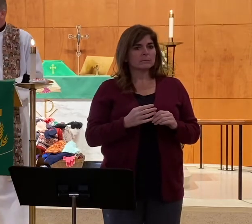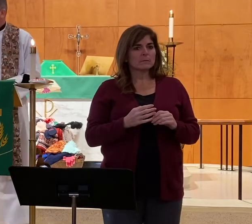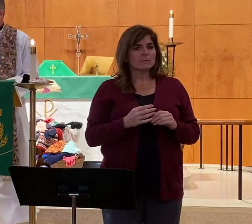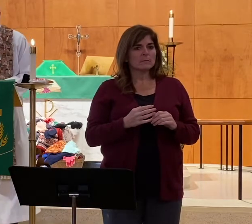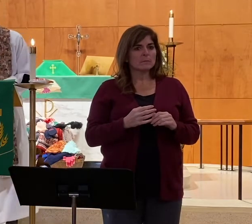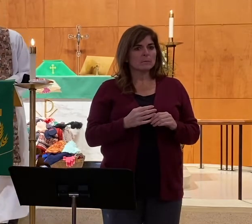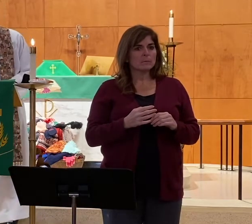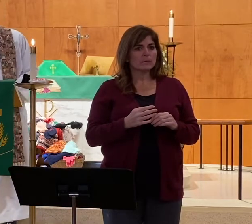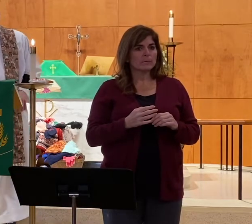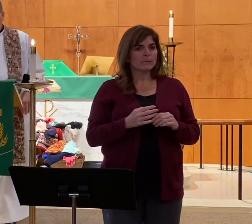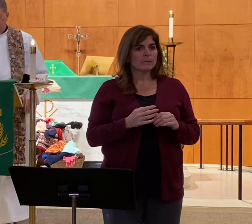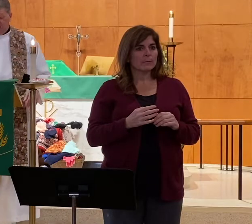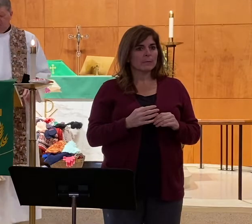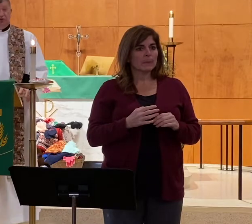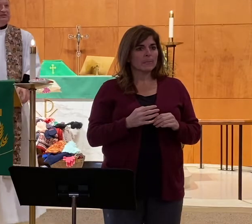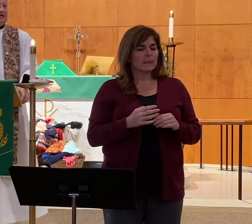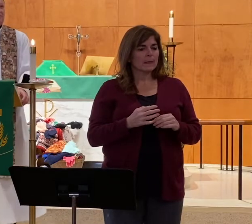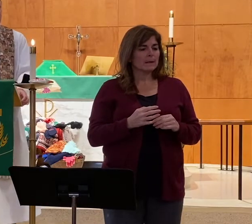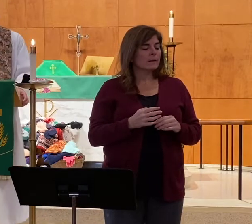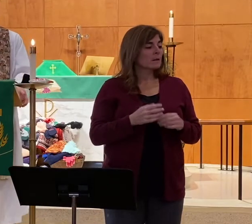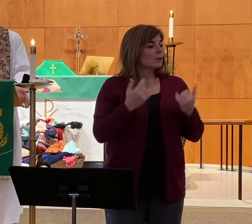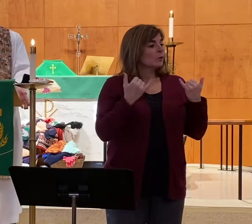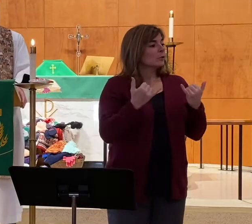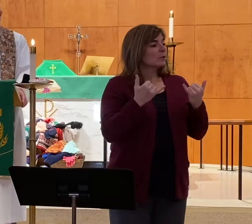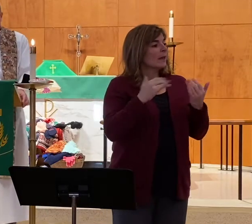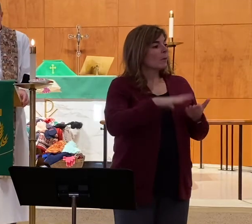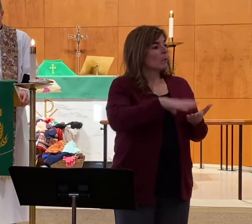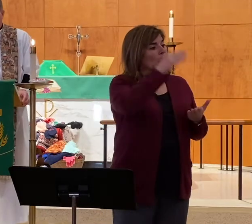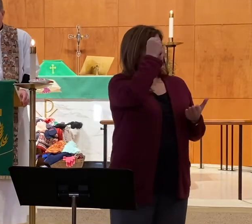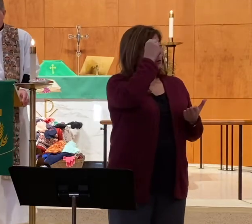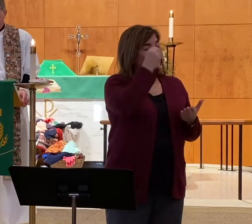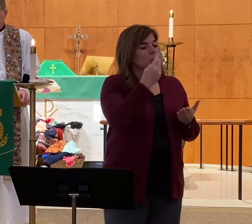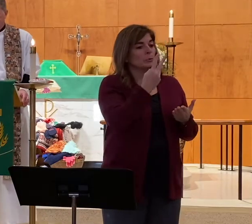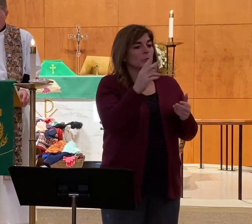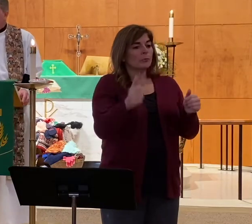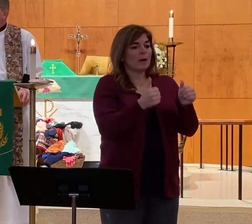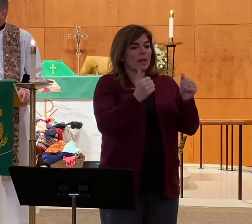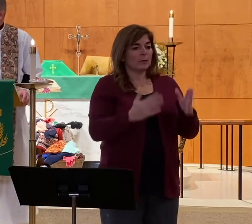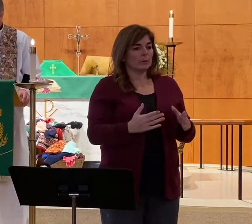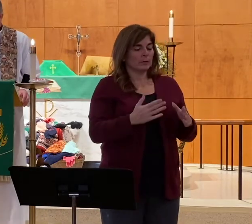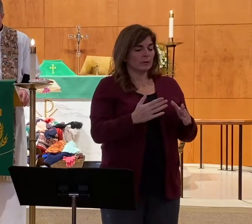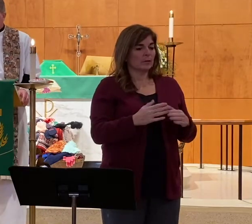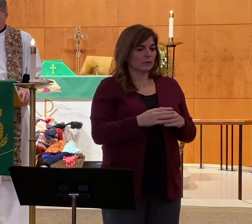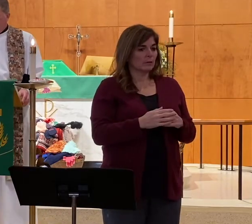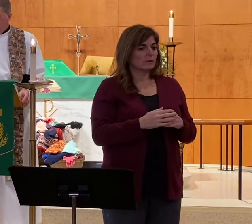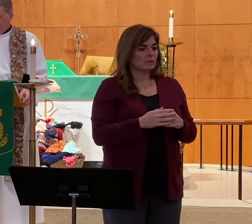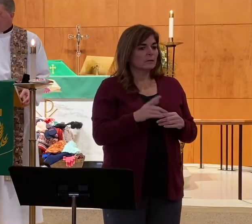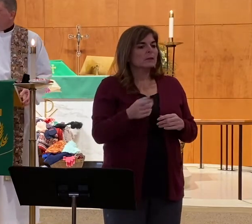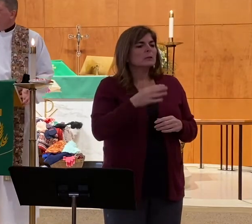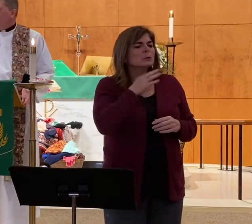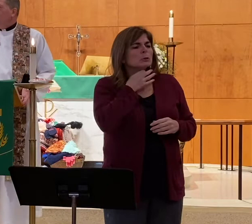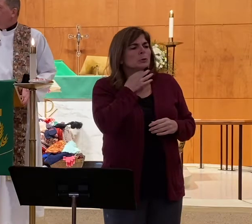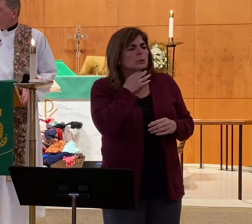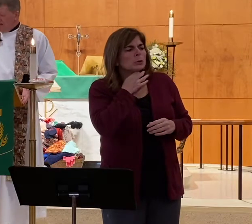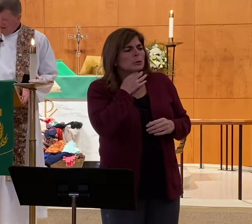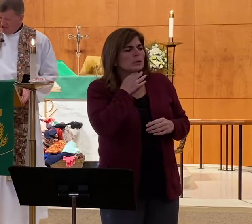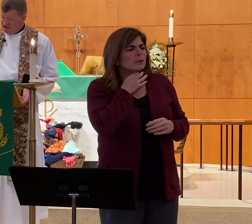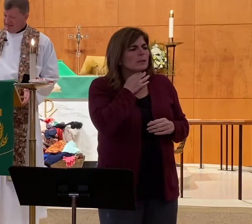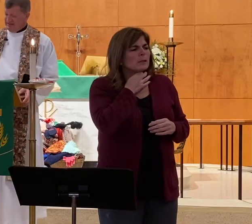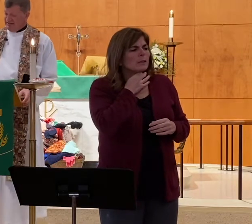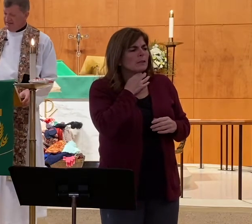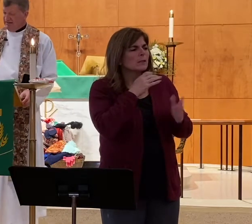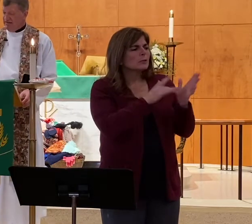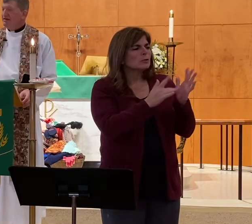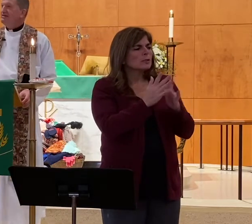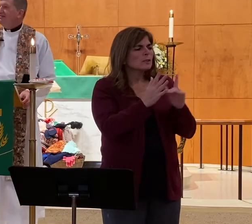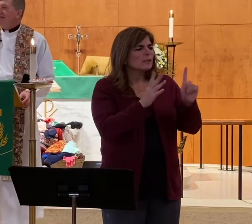In today's gospel lesson, we hear about two disciples of John the Baptist, who out of curiosity began following behind